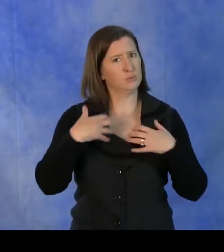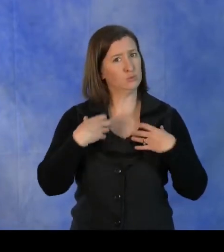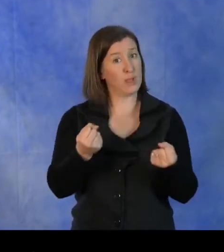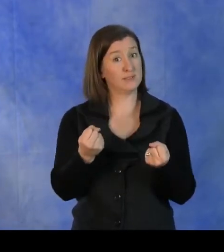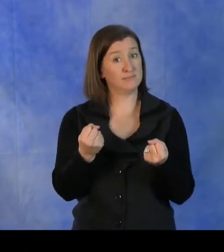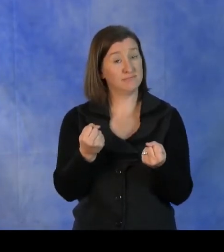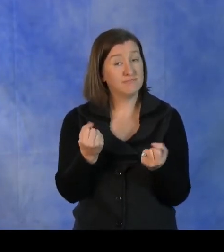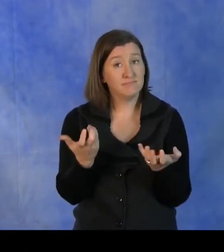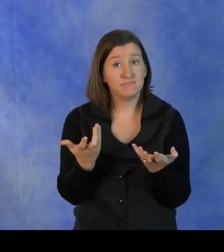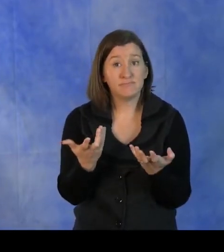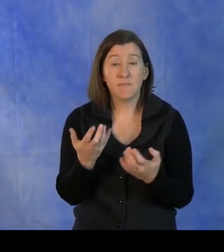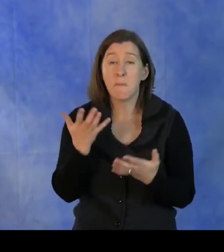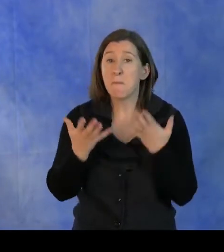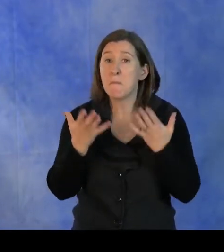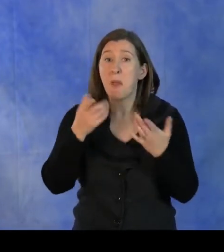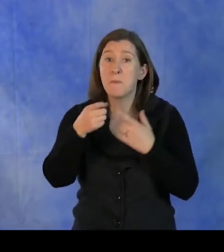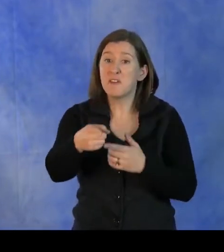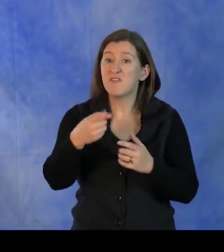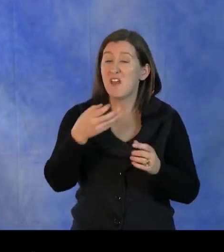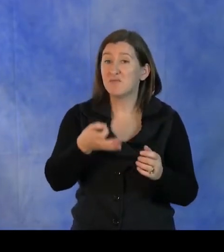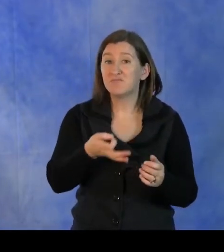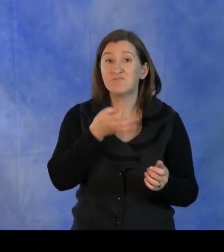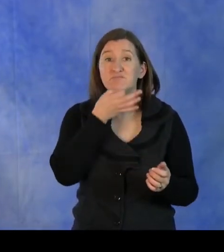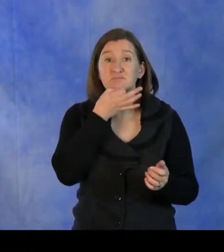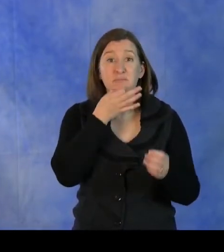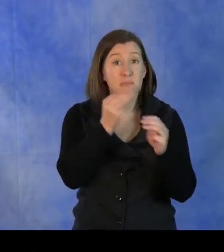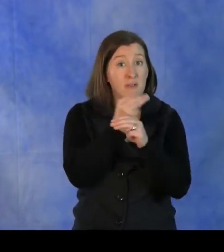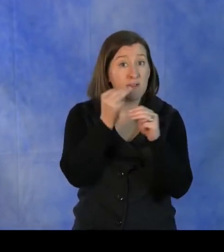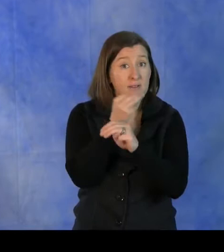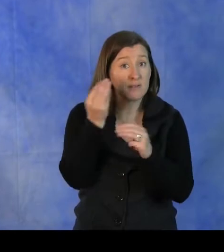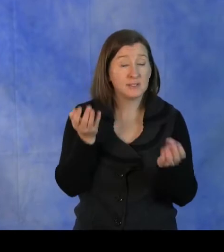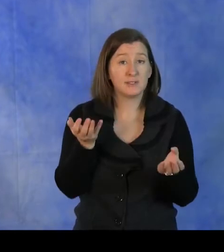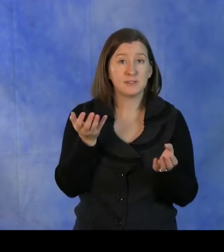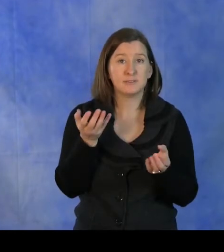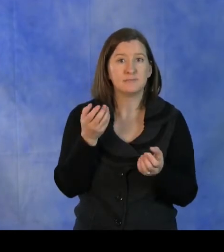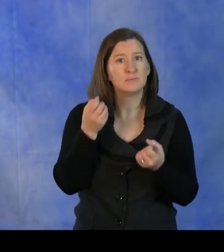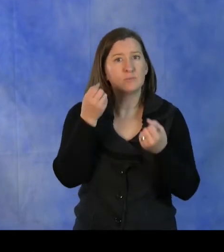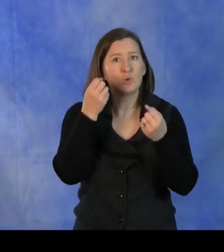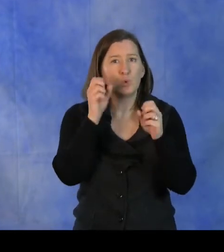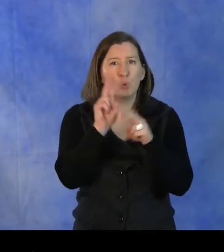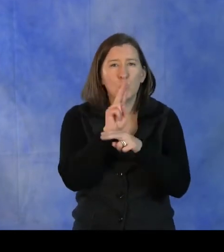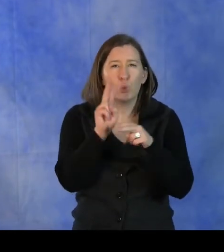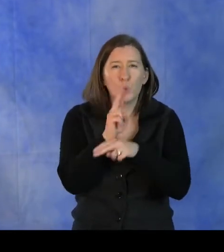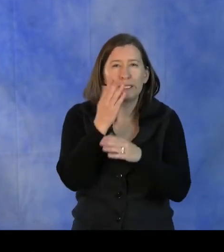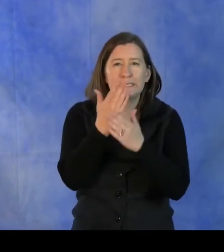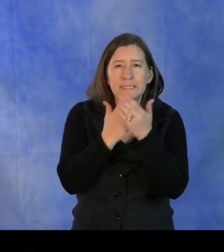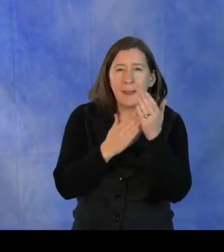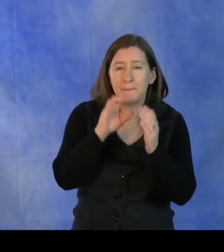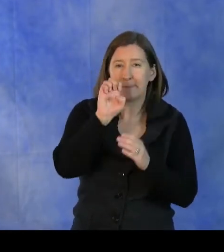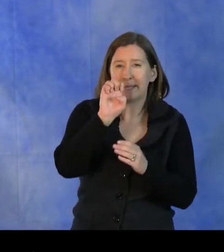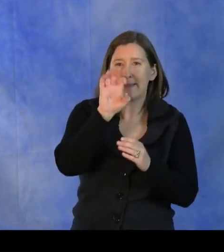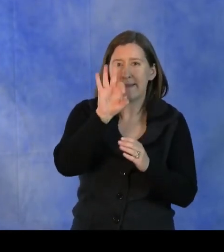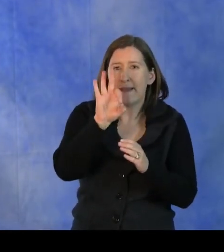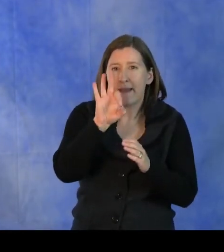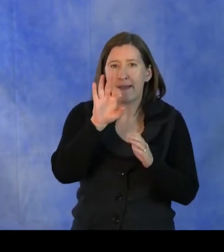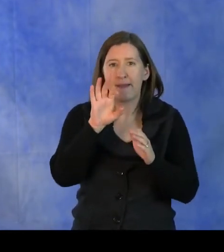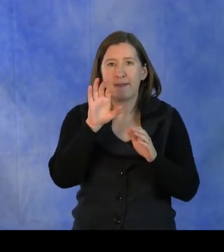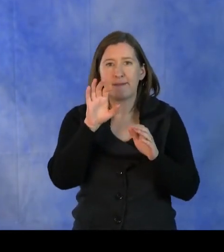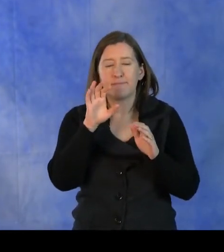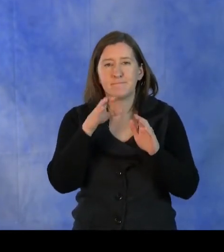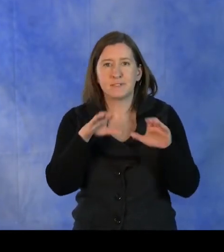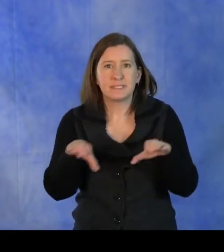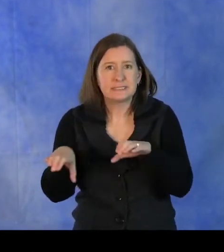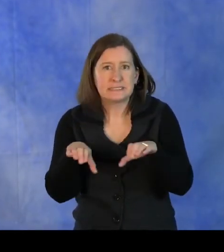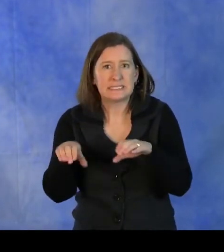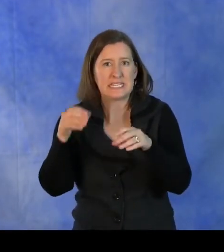Also, you have to look at what their strengths are. Maybe they're really good at math, and you can use